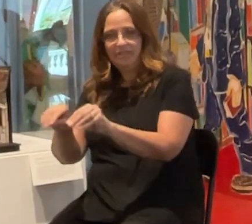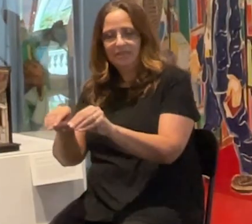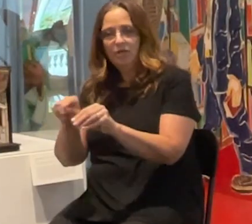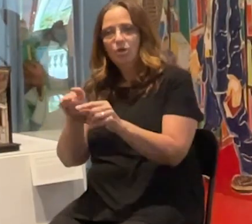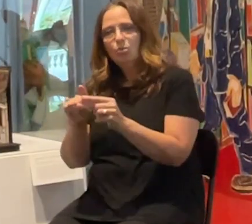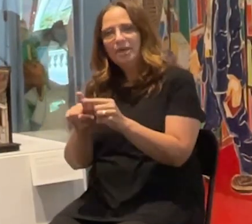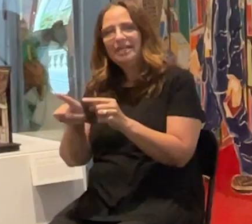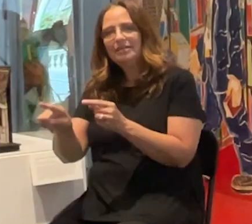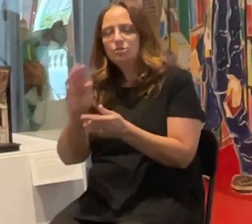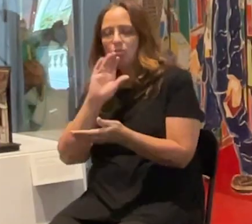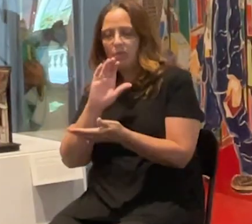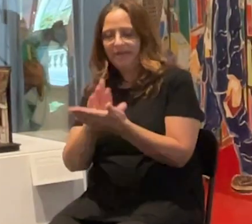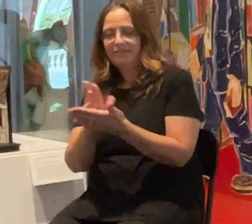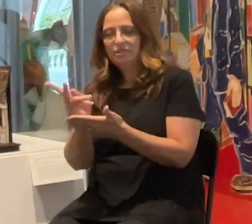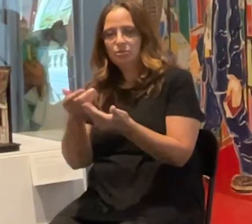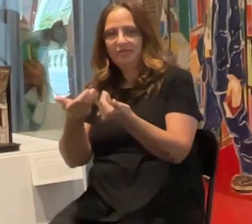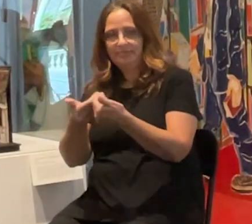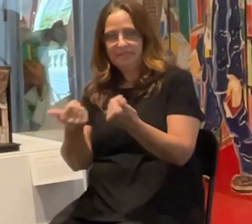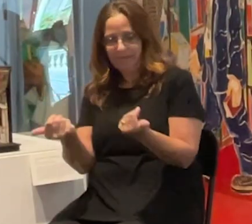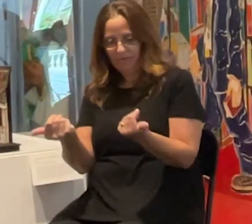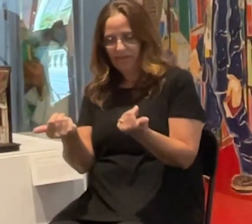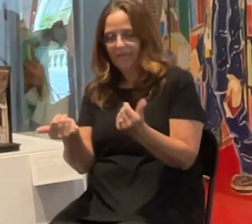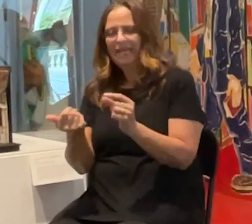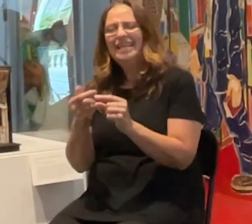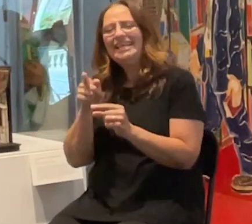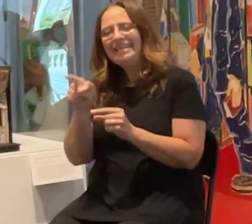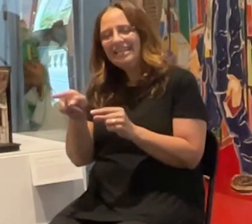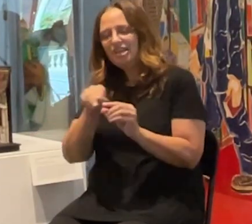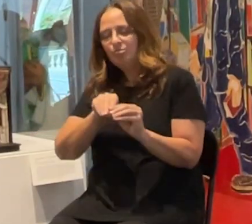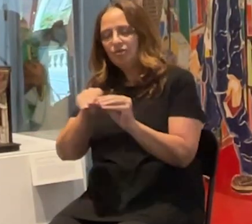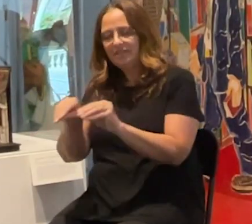Mimi split. Yeah. So I don't know, that was like maybe